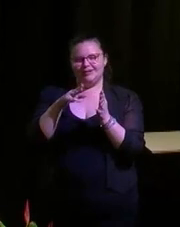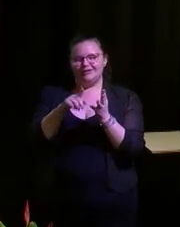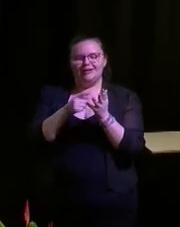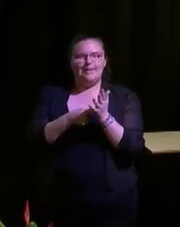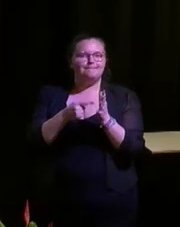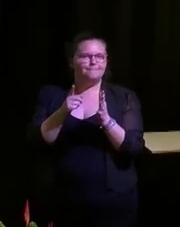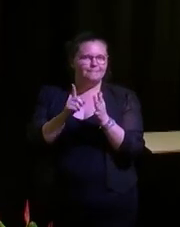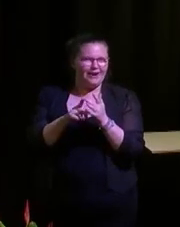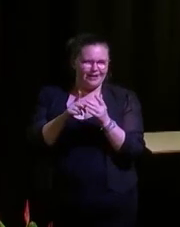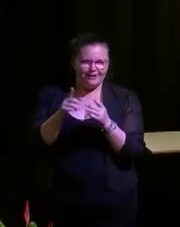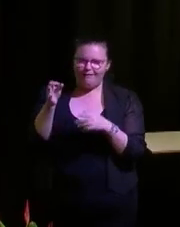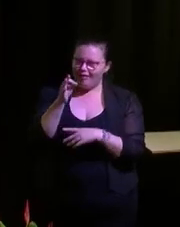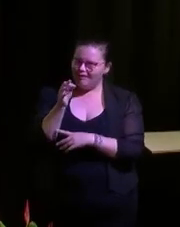with